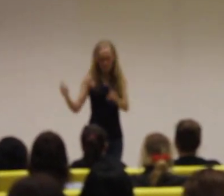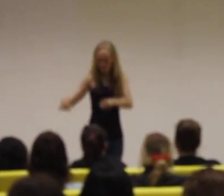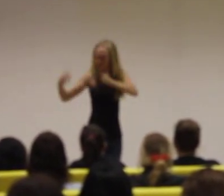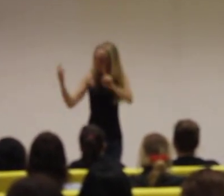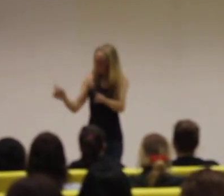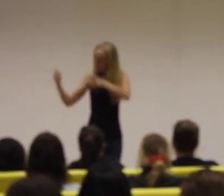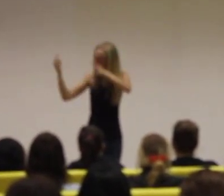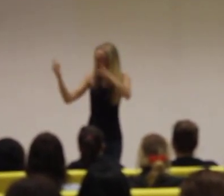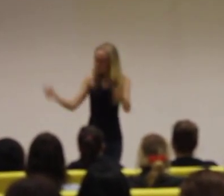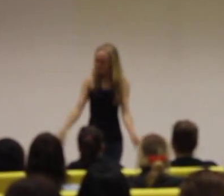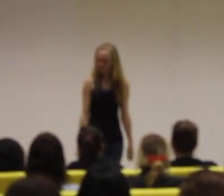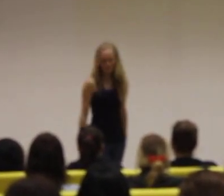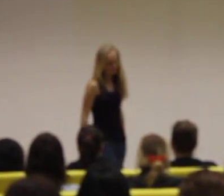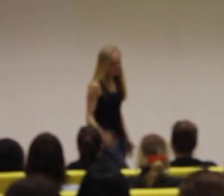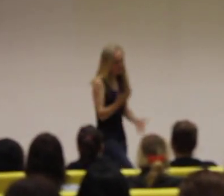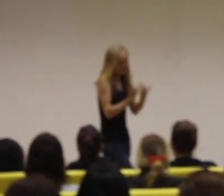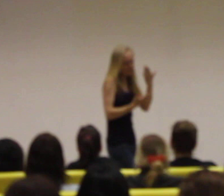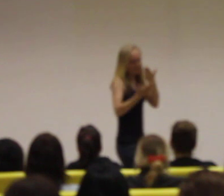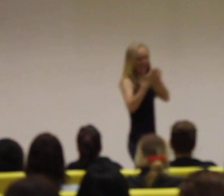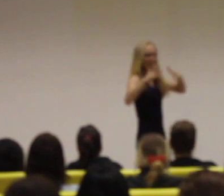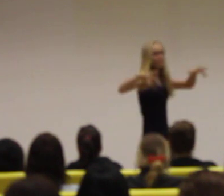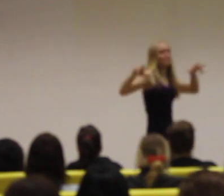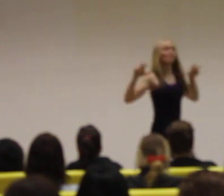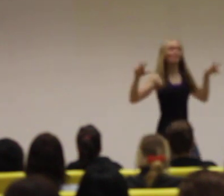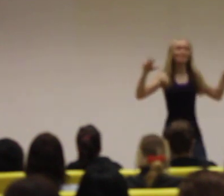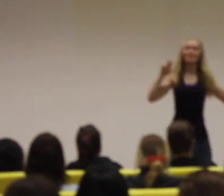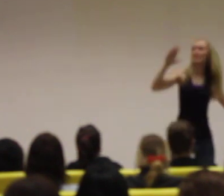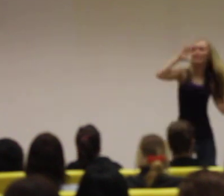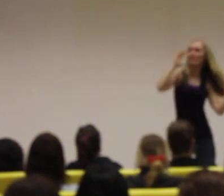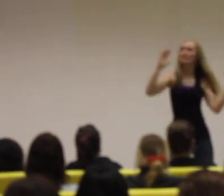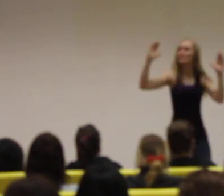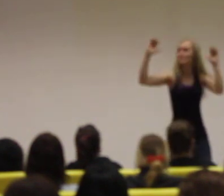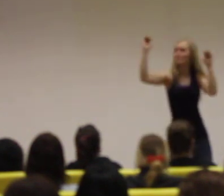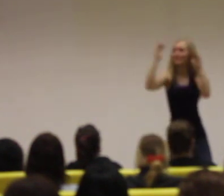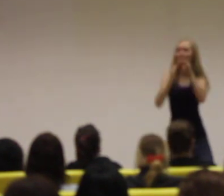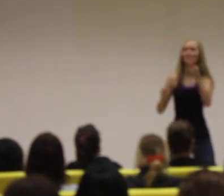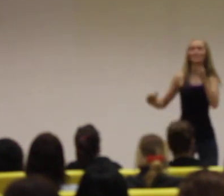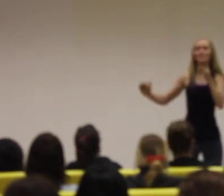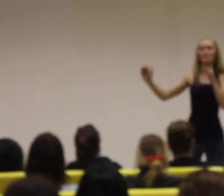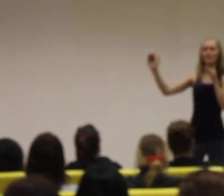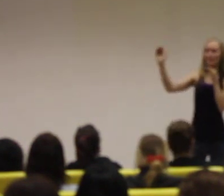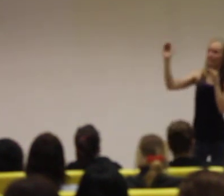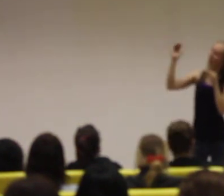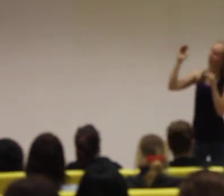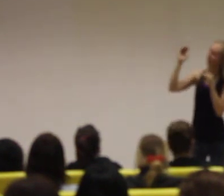Your self-vision, always expecting more